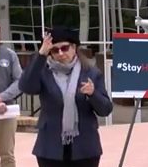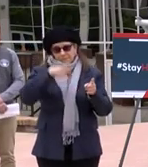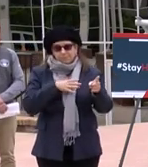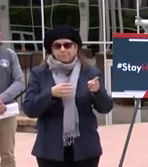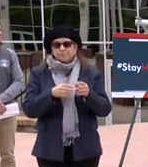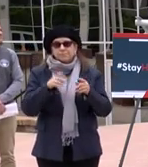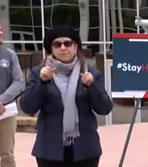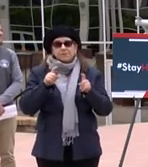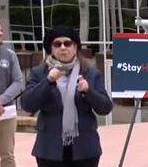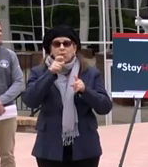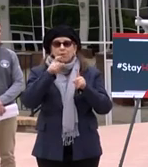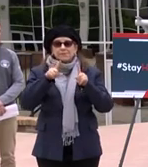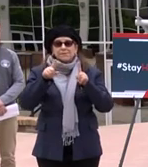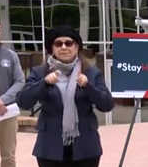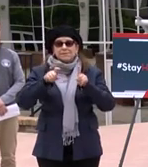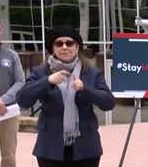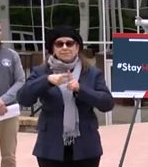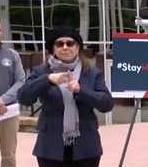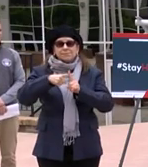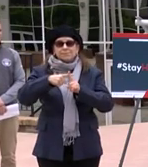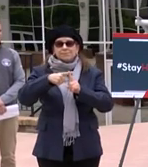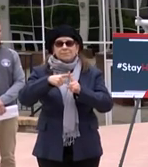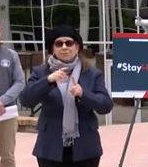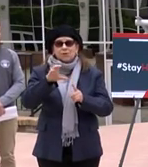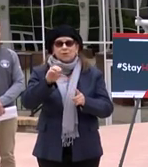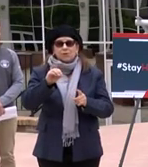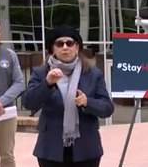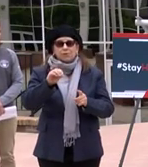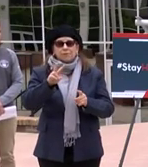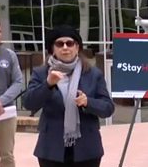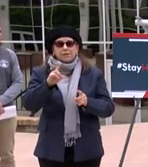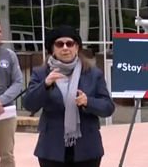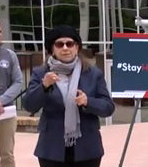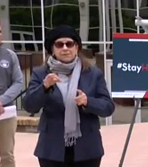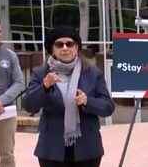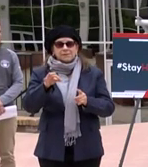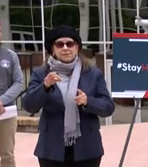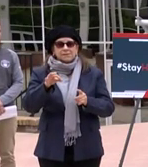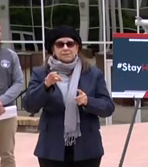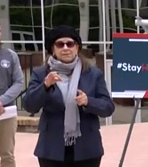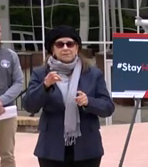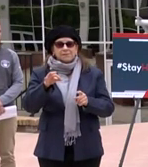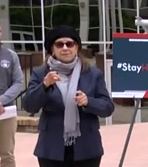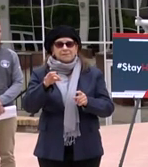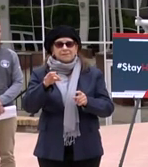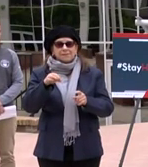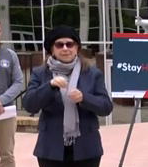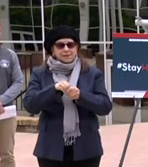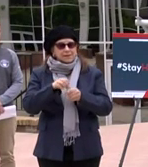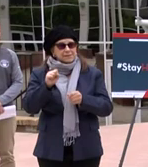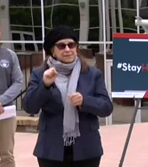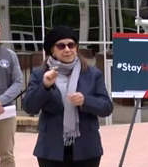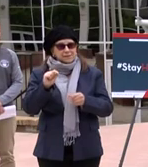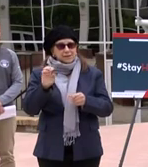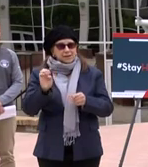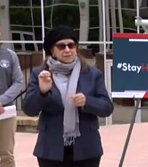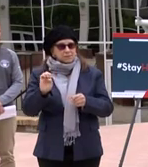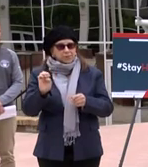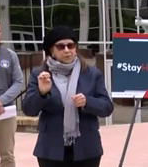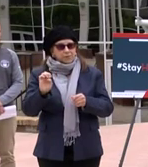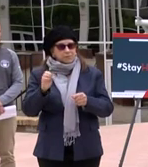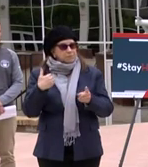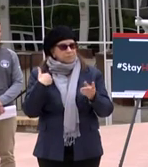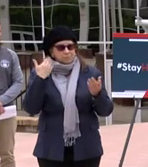under quarantine? Okay. Can I get back to you with those, with that number? Yes, sir. I've heard people who've applied for